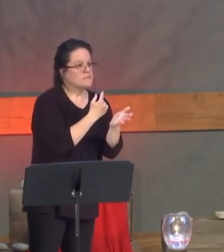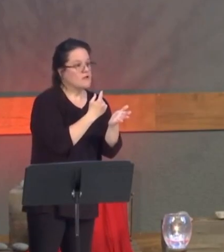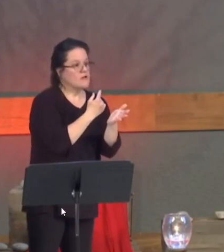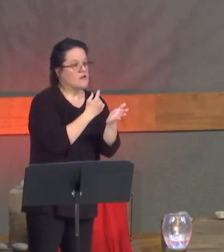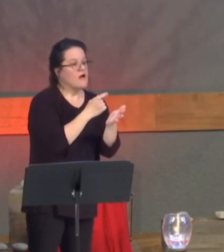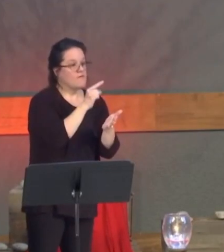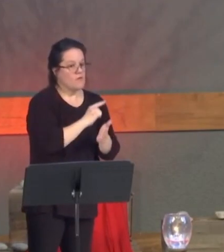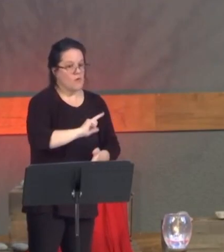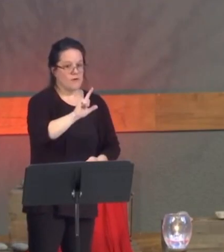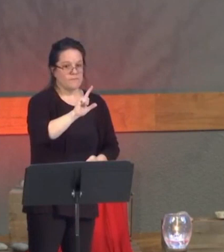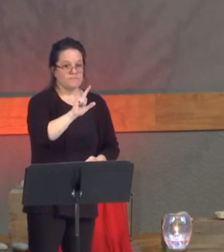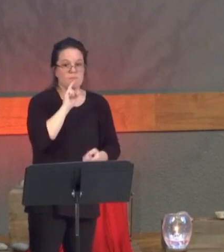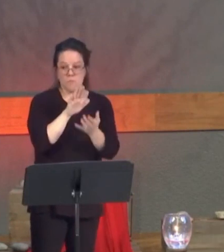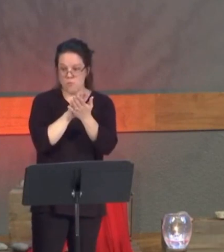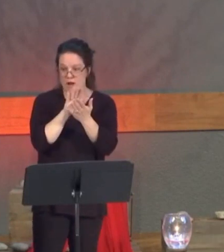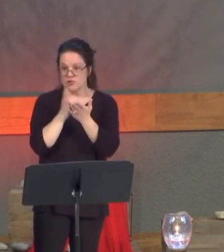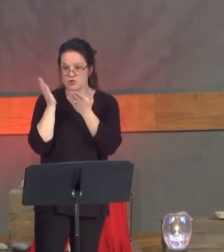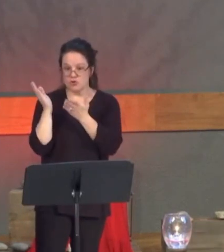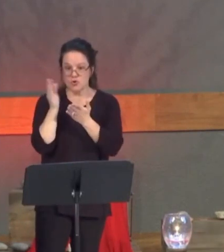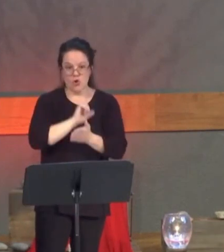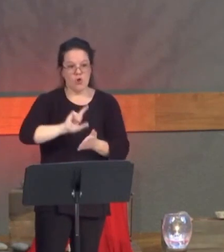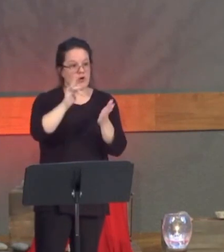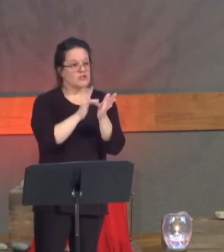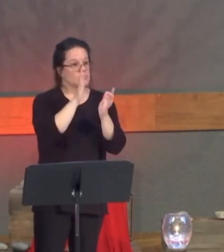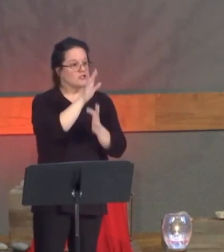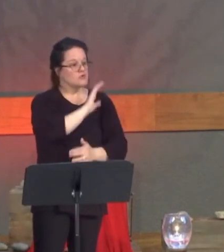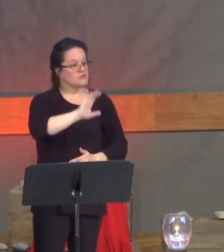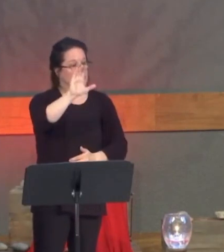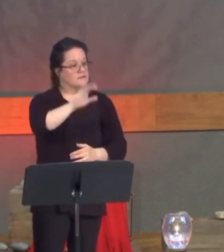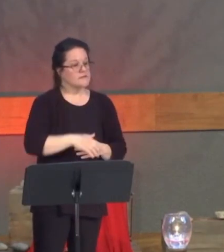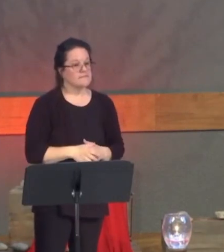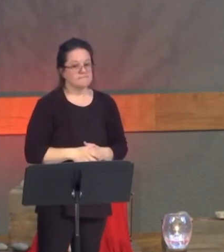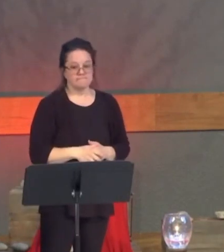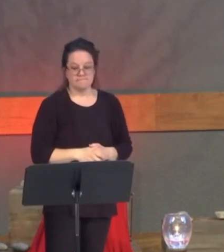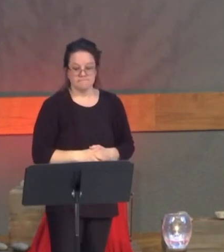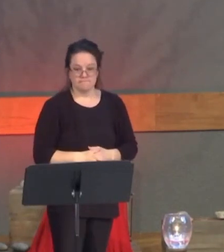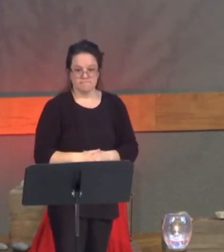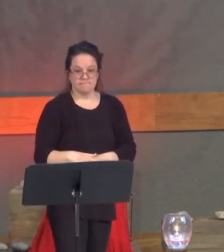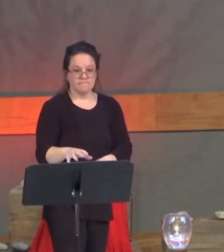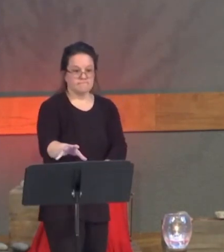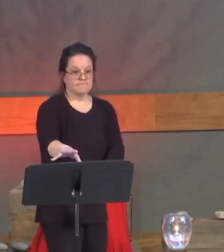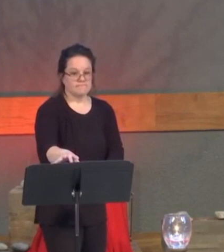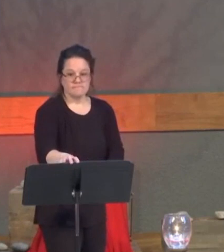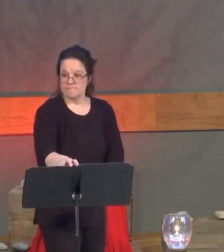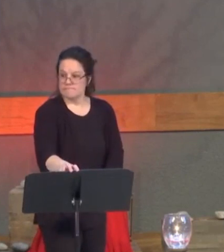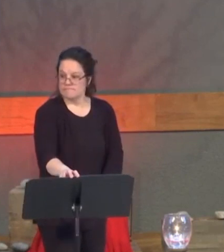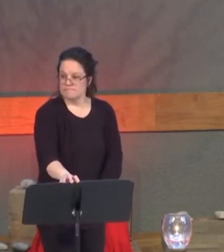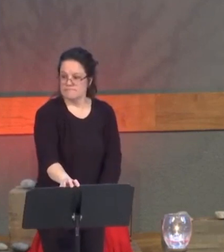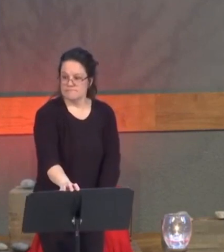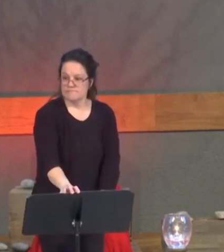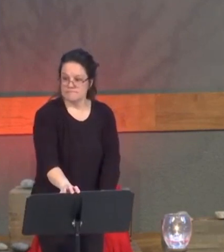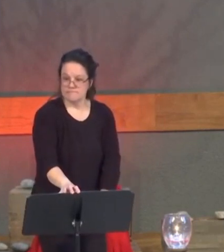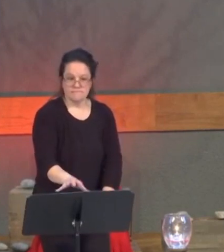the Lord. So this is the deacon, and he read the Gospel. Nice. Okay. So I fast forwarded to a lot of things